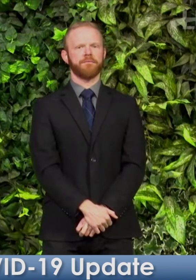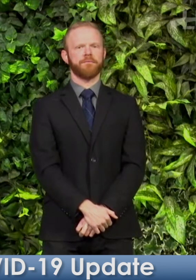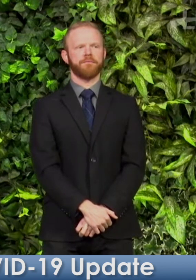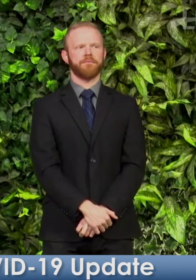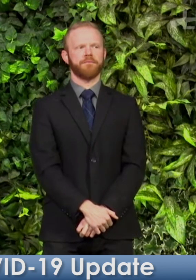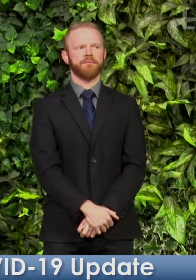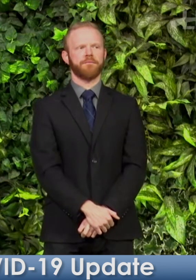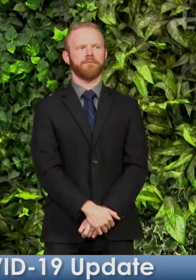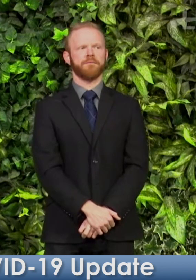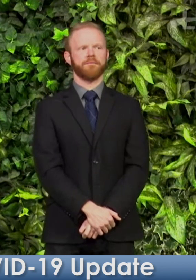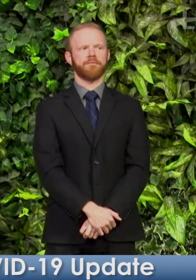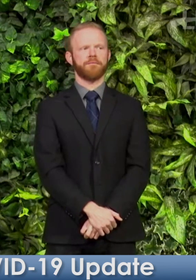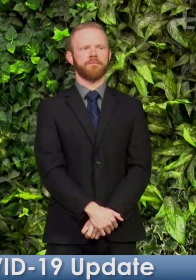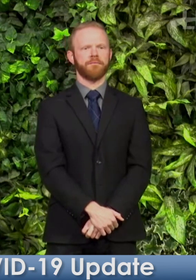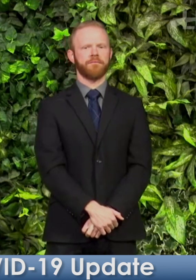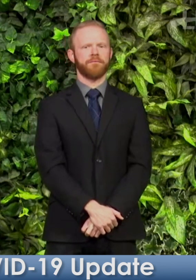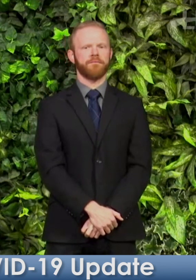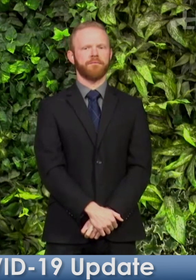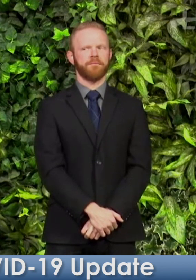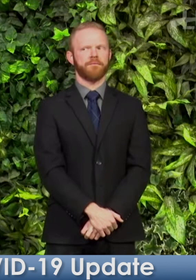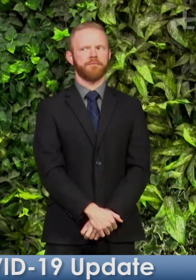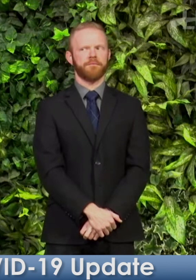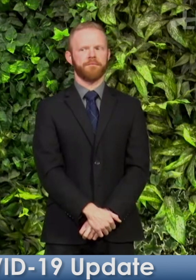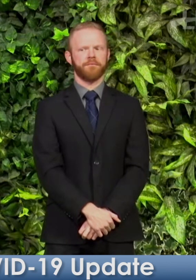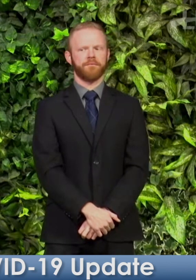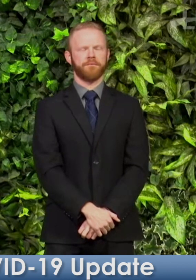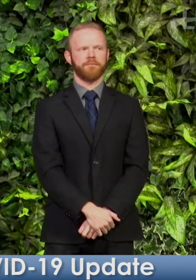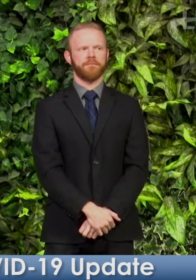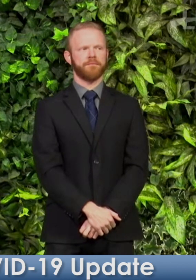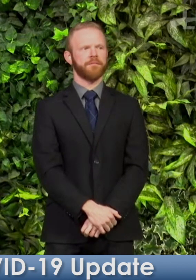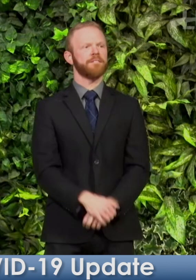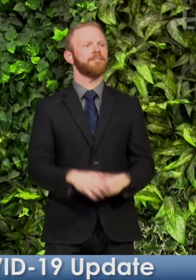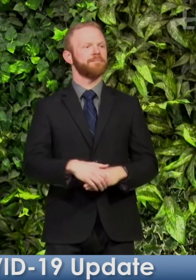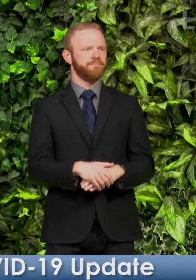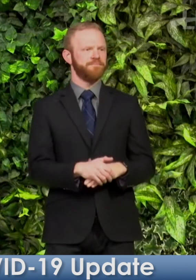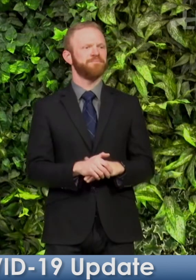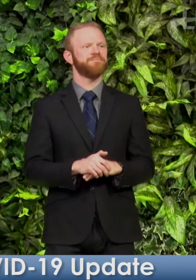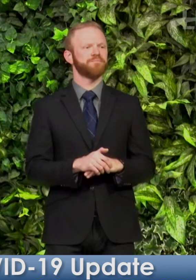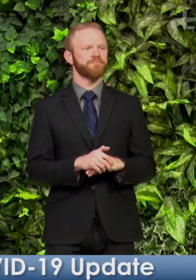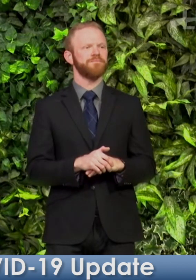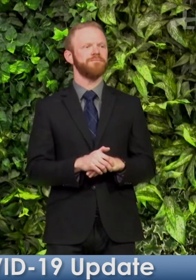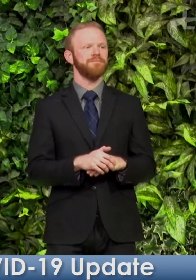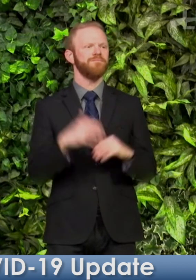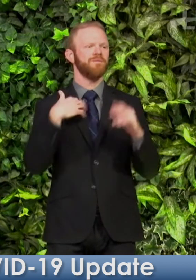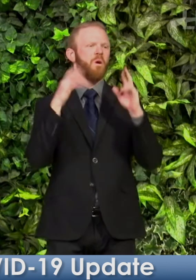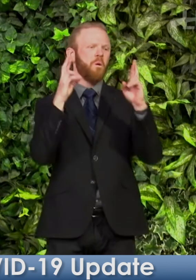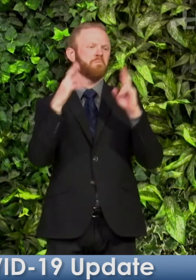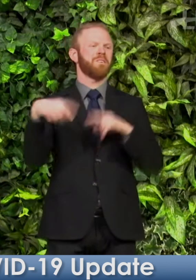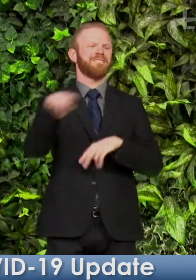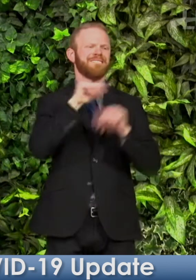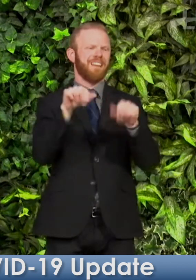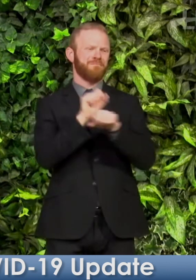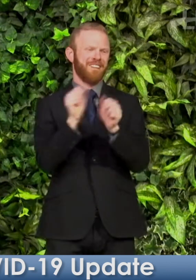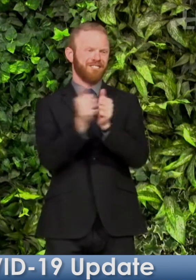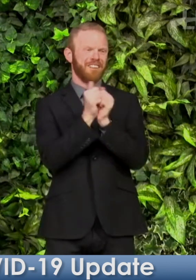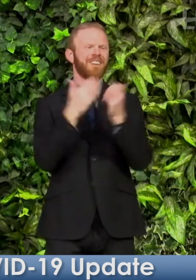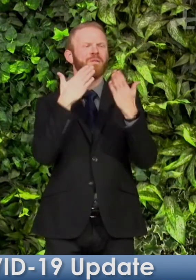las familias de bajos ingresos. I hope that we can all again work together, and I thank you all for being here.